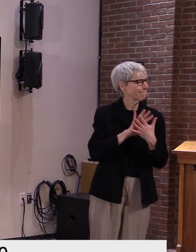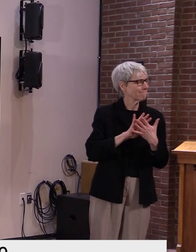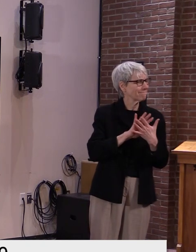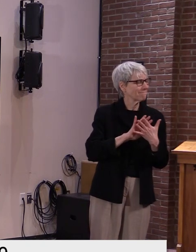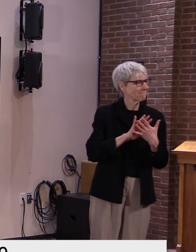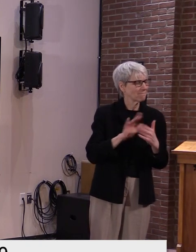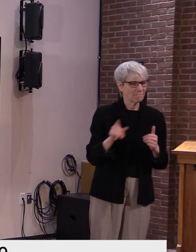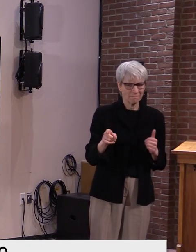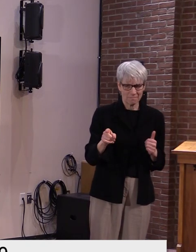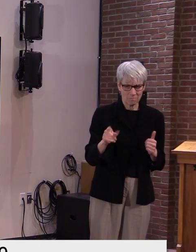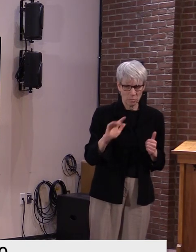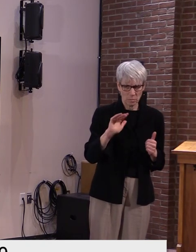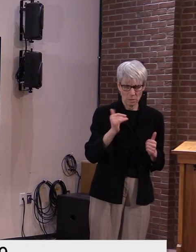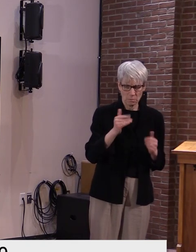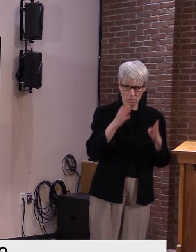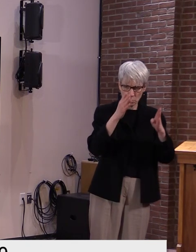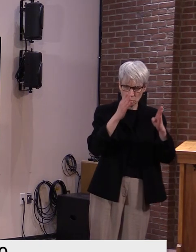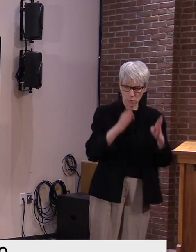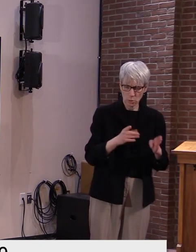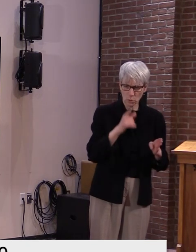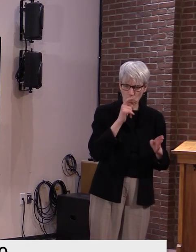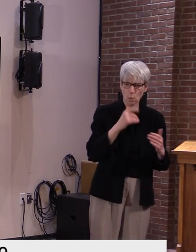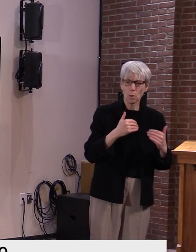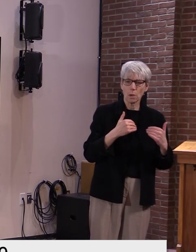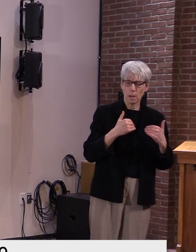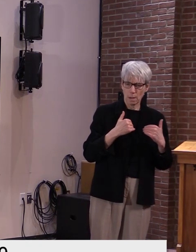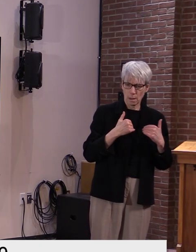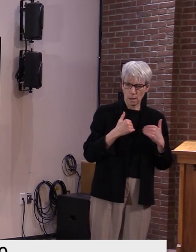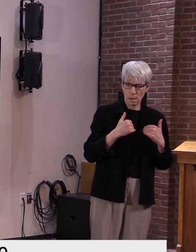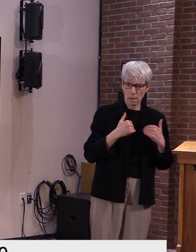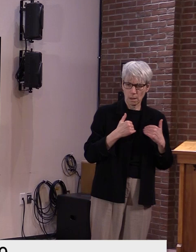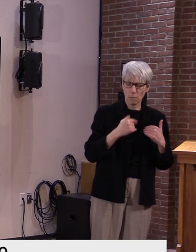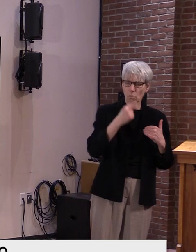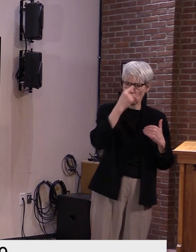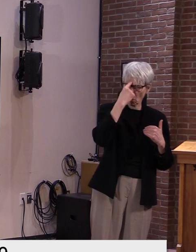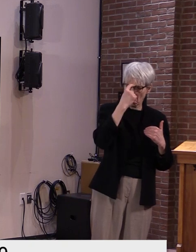with COVID virus and came out negative 3 times,